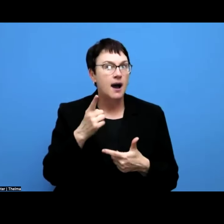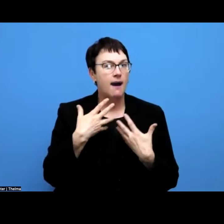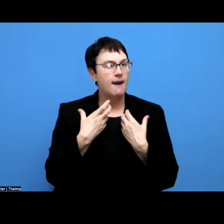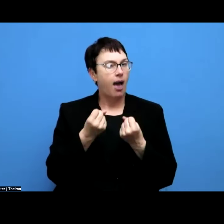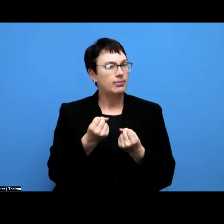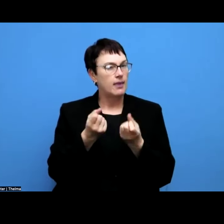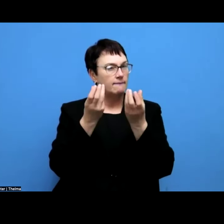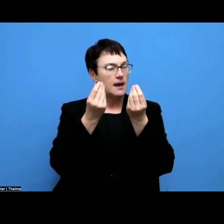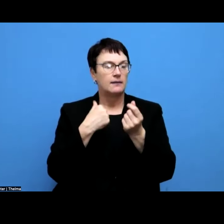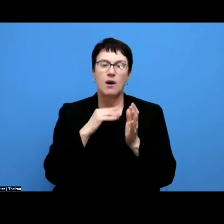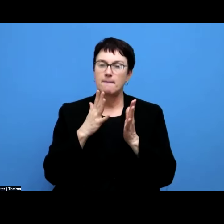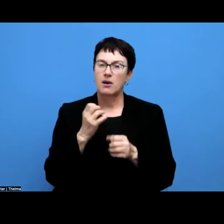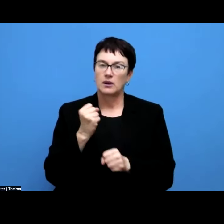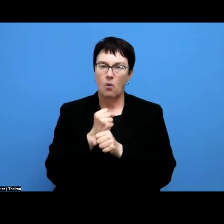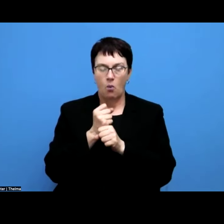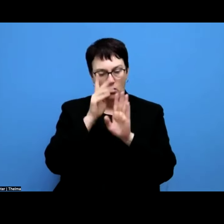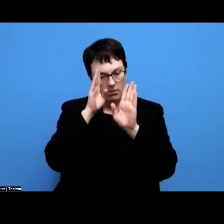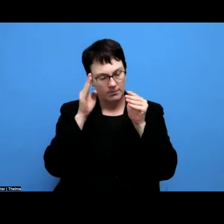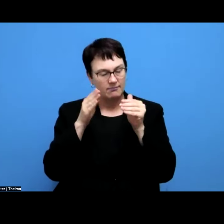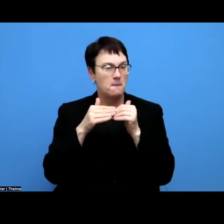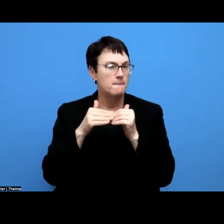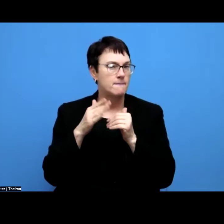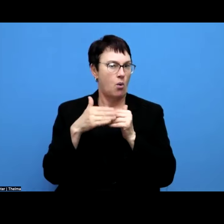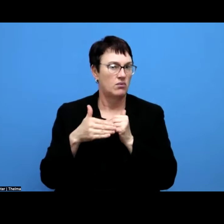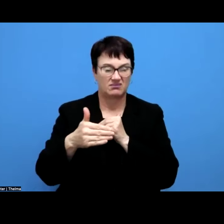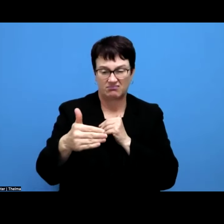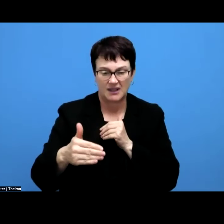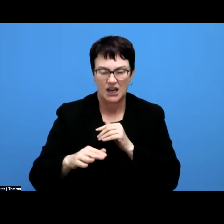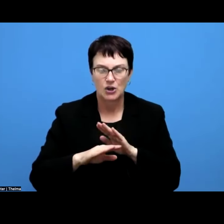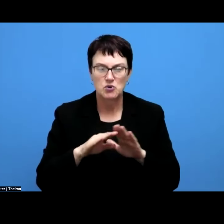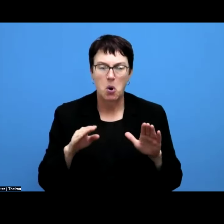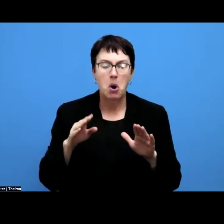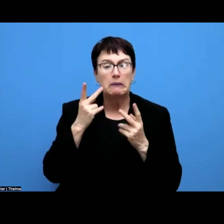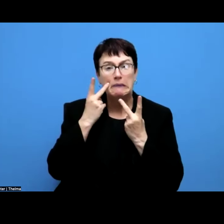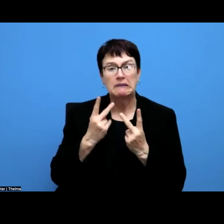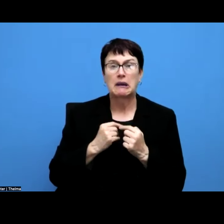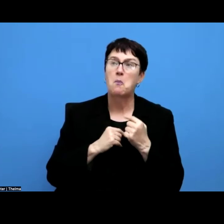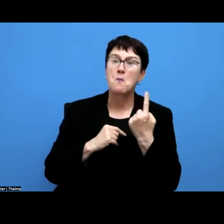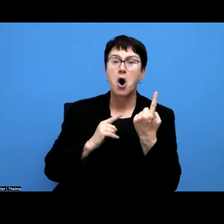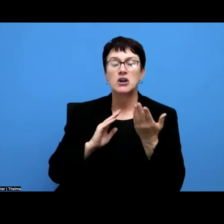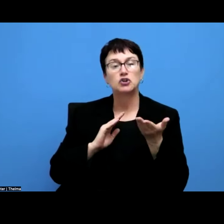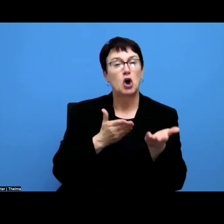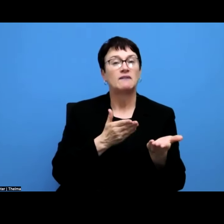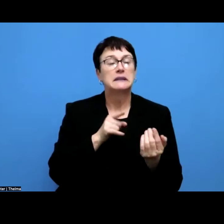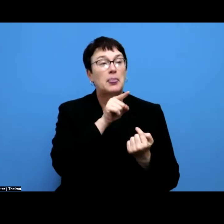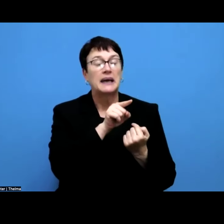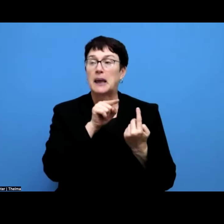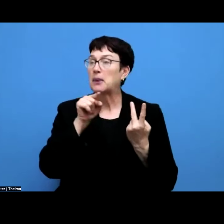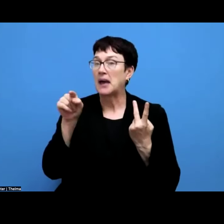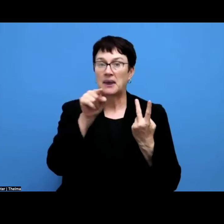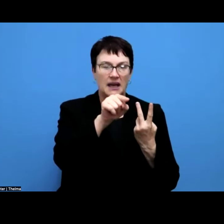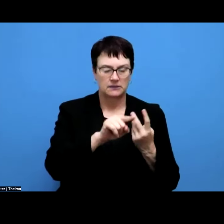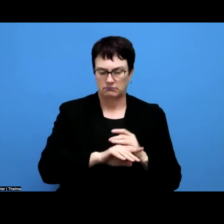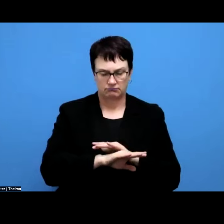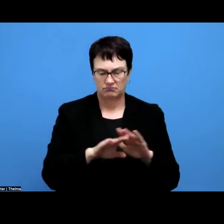looking at the entire health system and not just individual services. We now have two